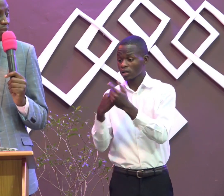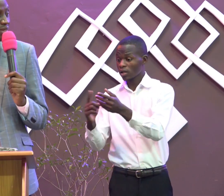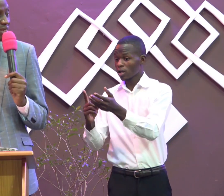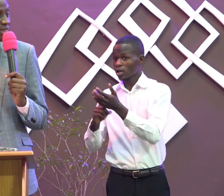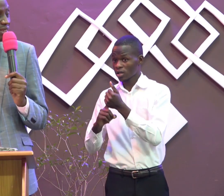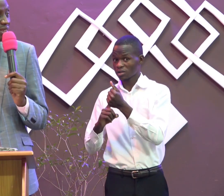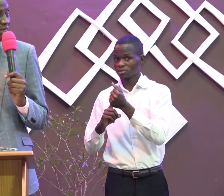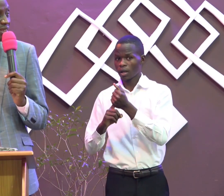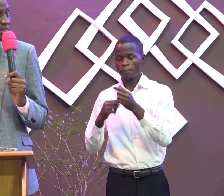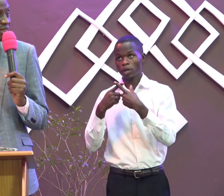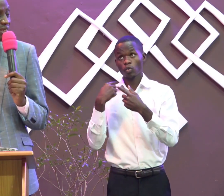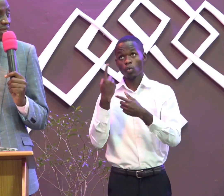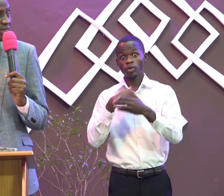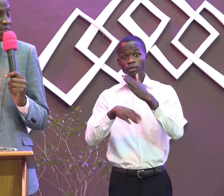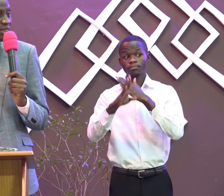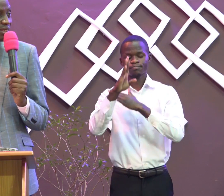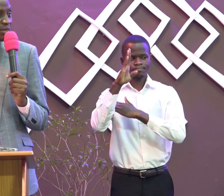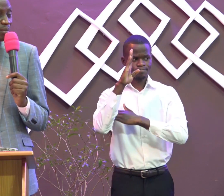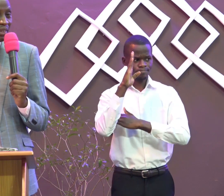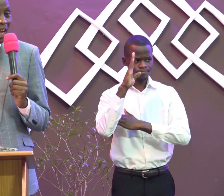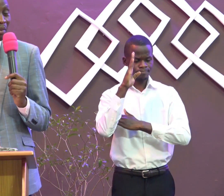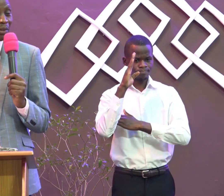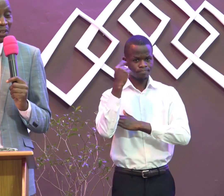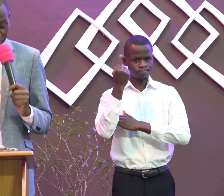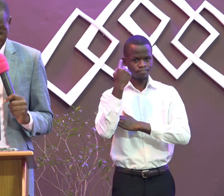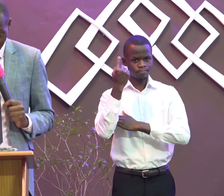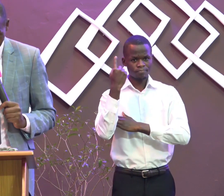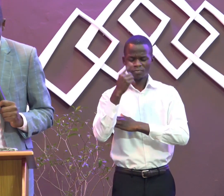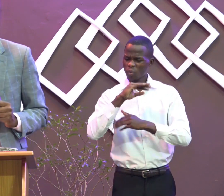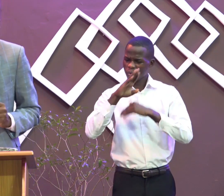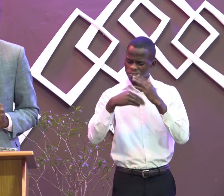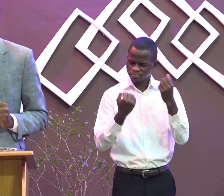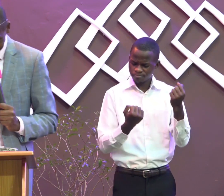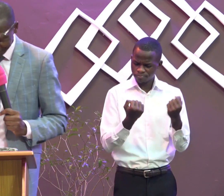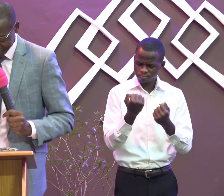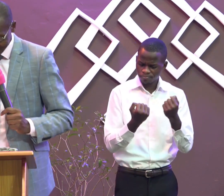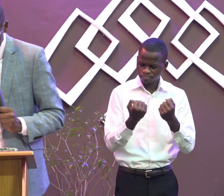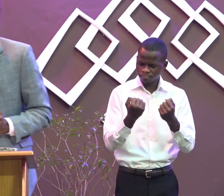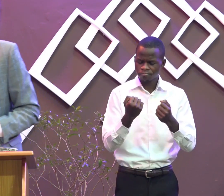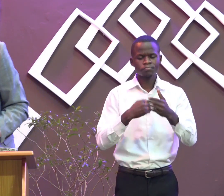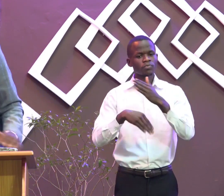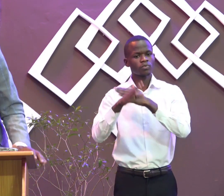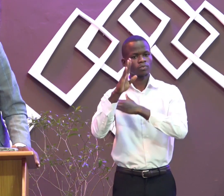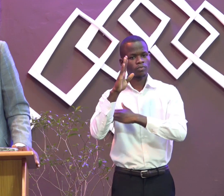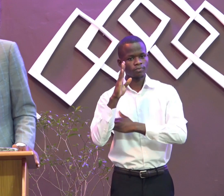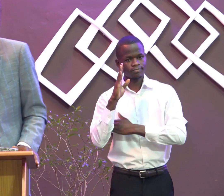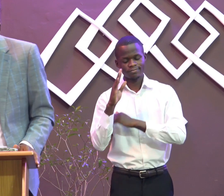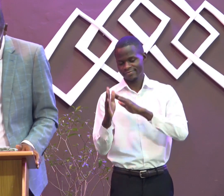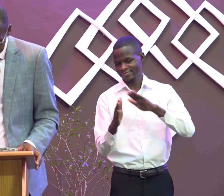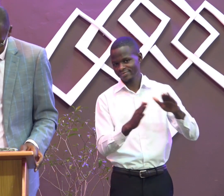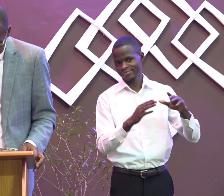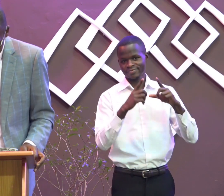get them when we were working in those days. We've got them in the Lord. Amamotoka mukama wafe. Even the cars, it has been our Lord. Kangena